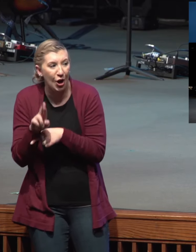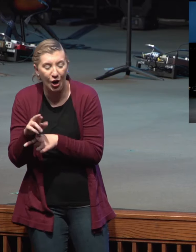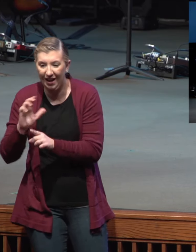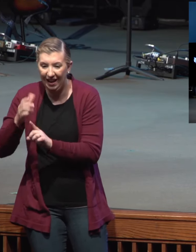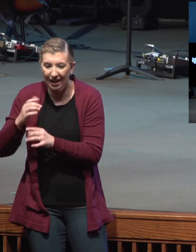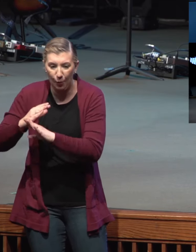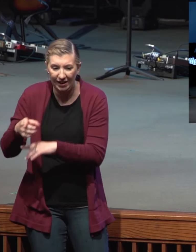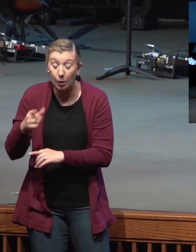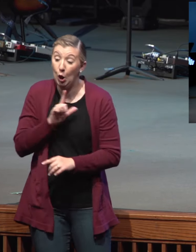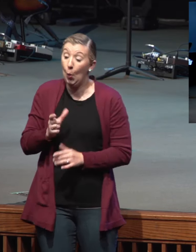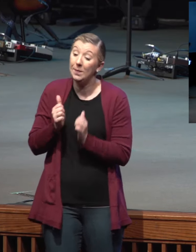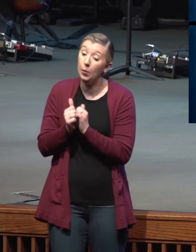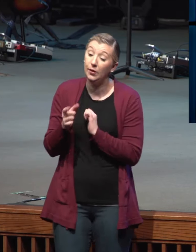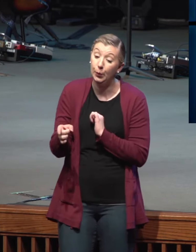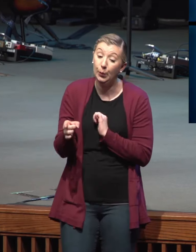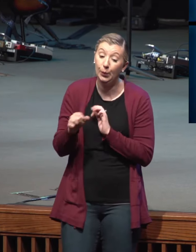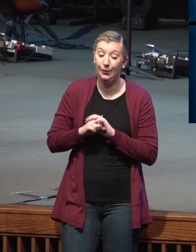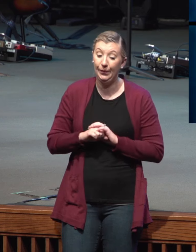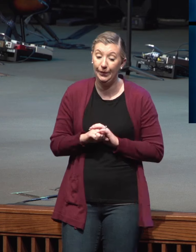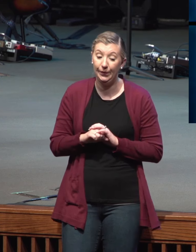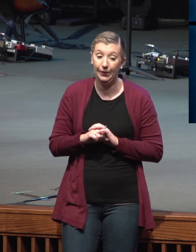He says, Lord be with you.